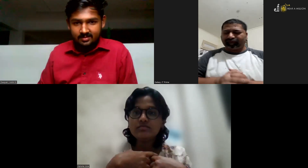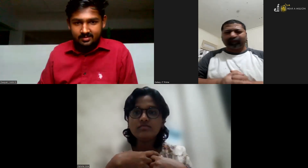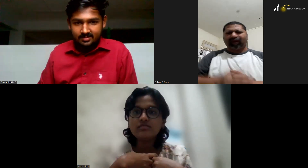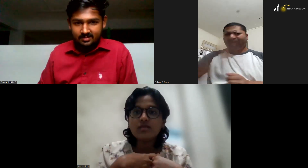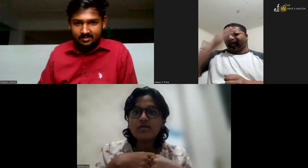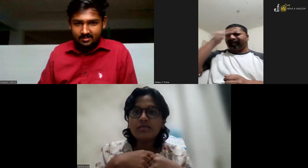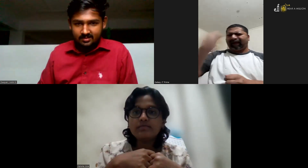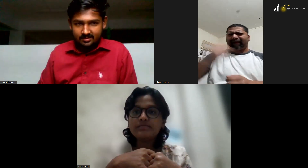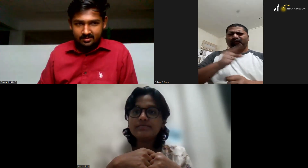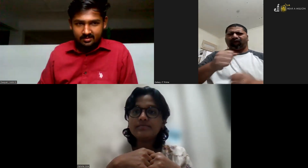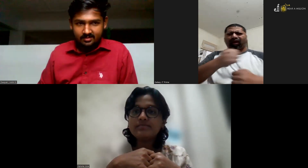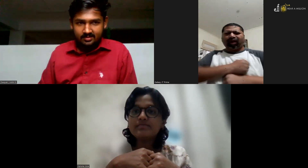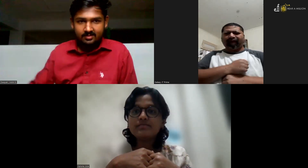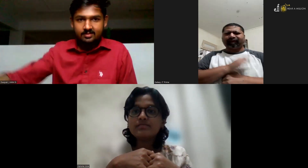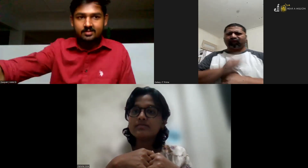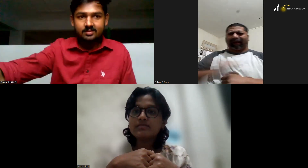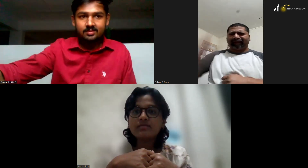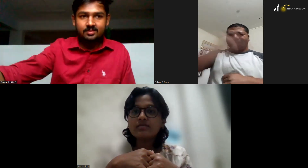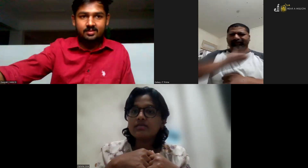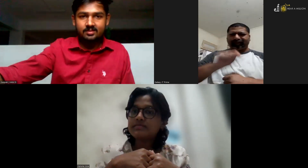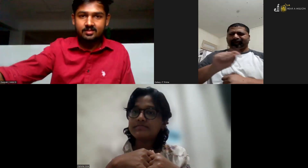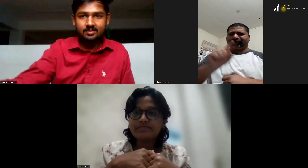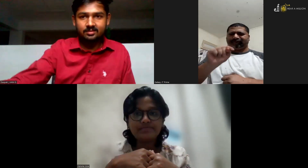So I wanted to raise a question for you,